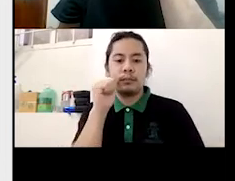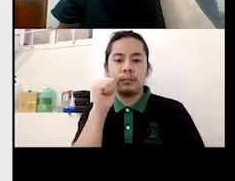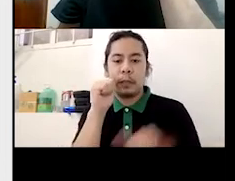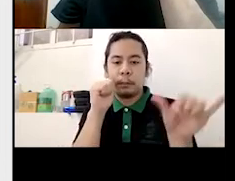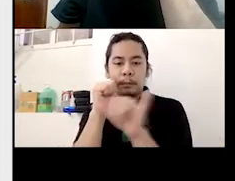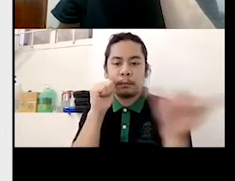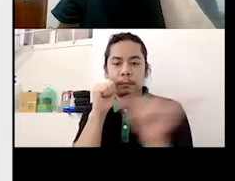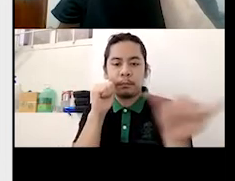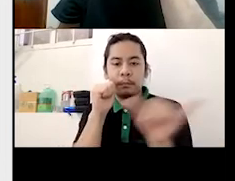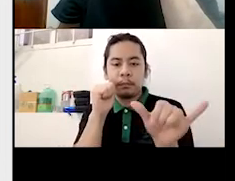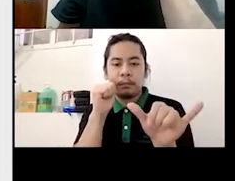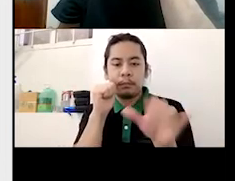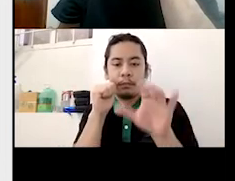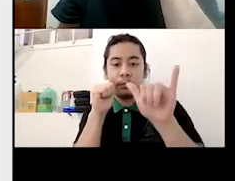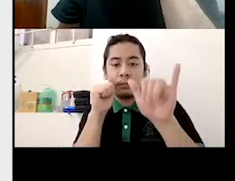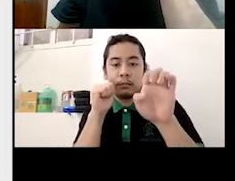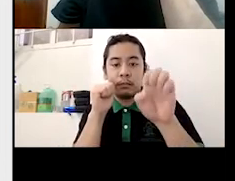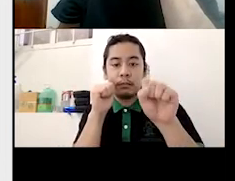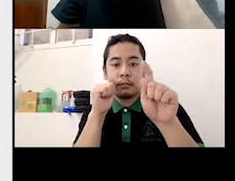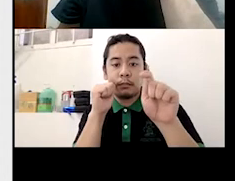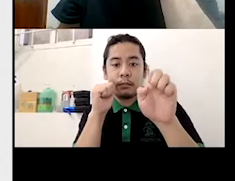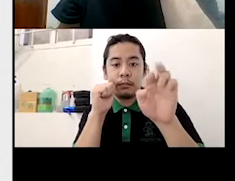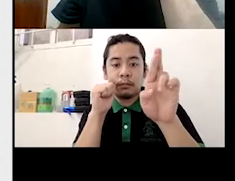it starts. But